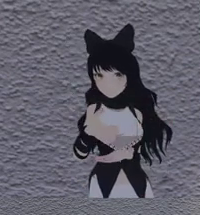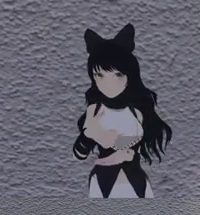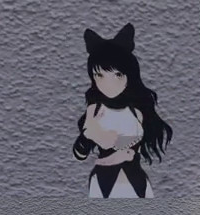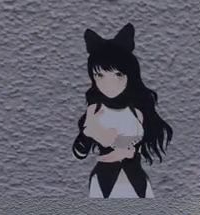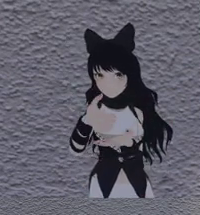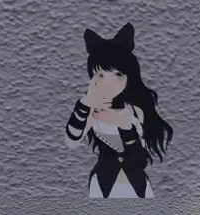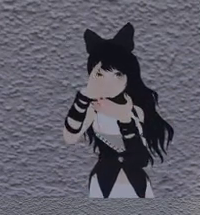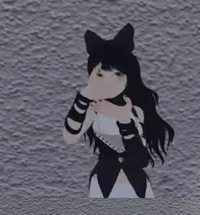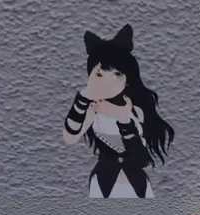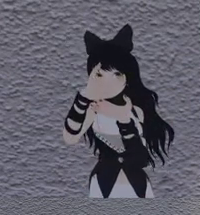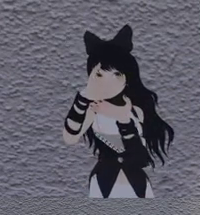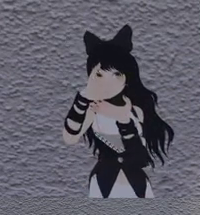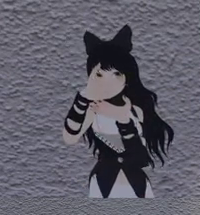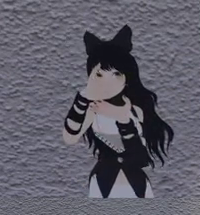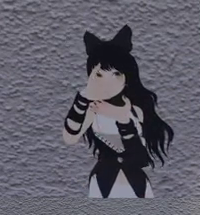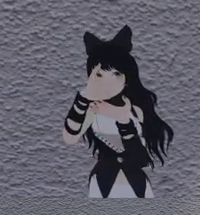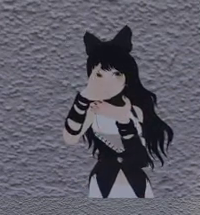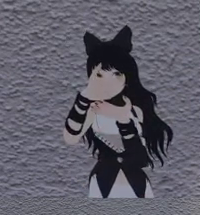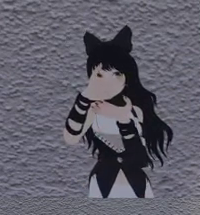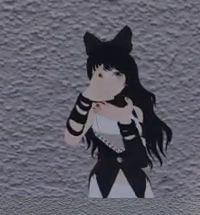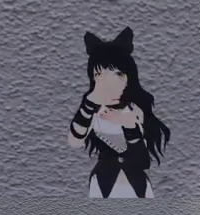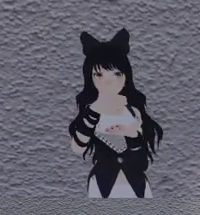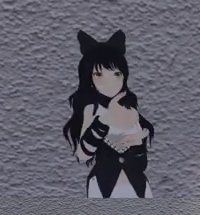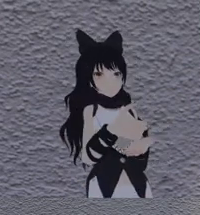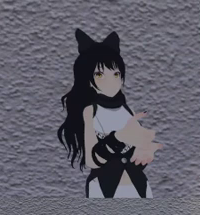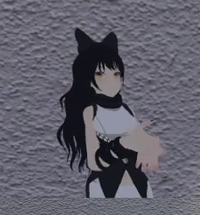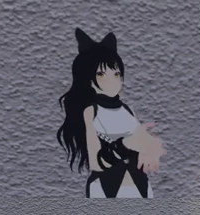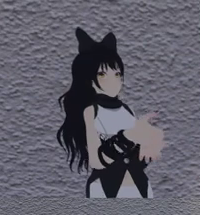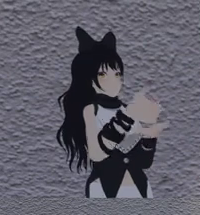Now, what's this sign? Help.